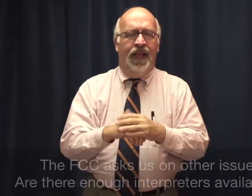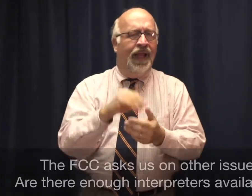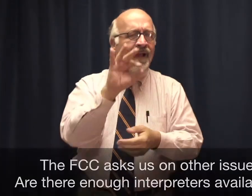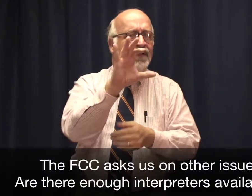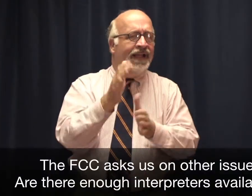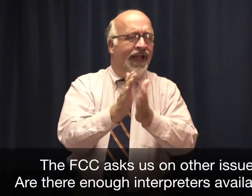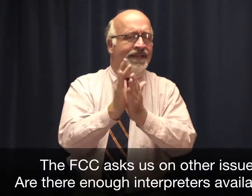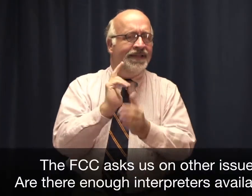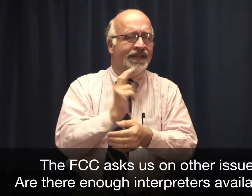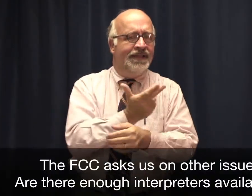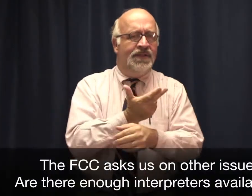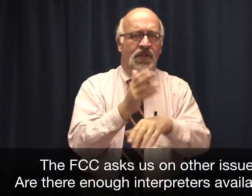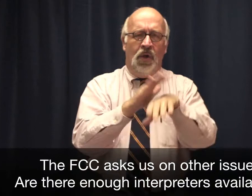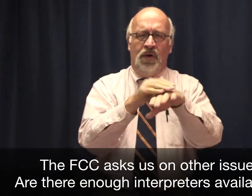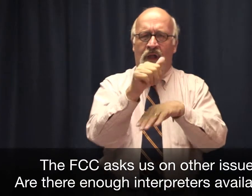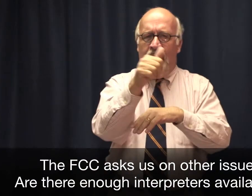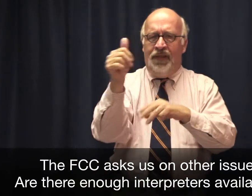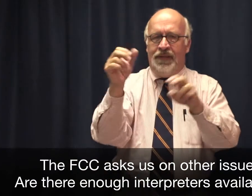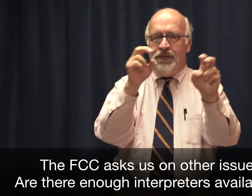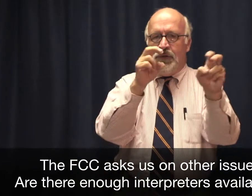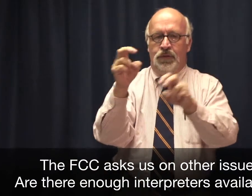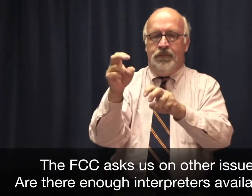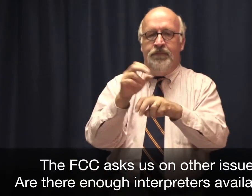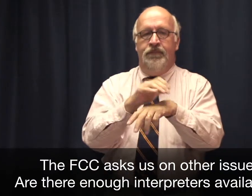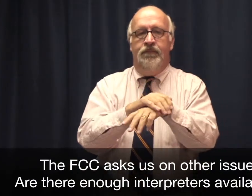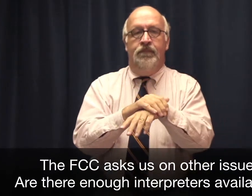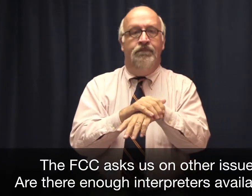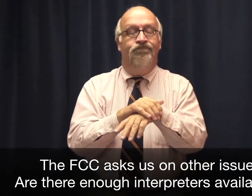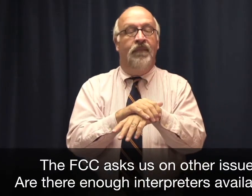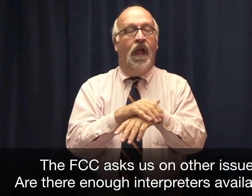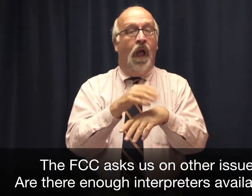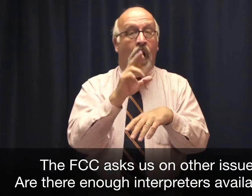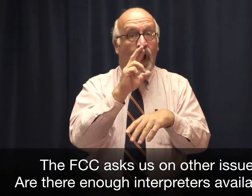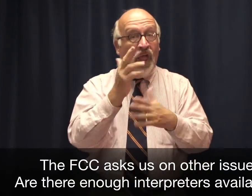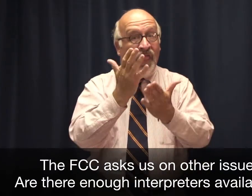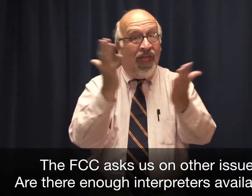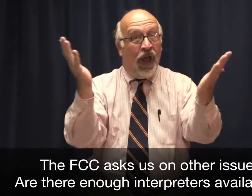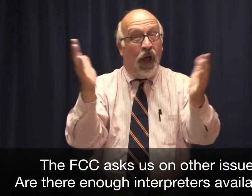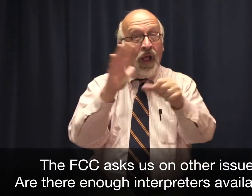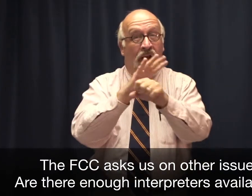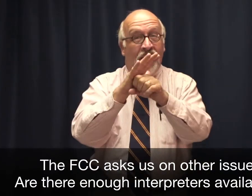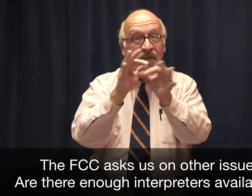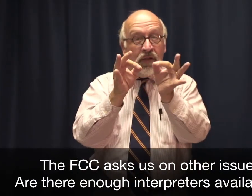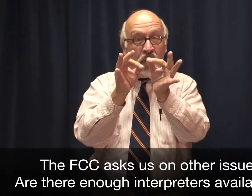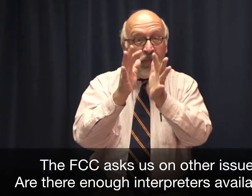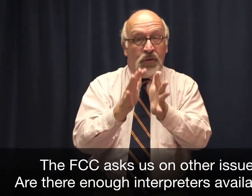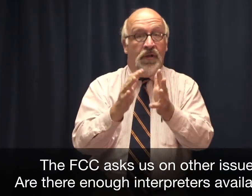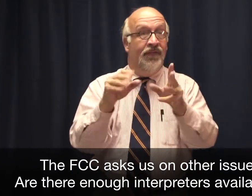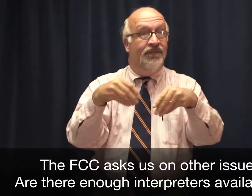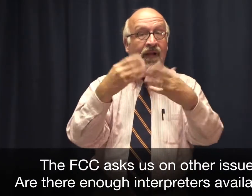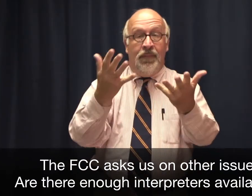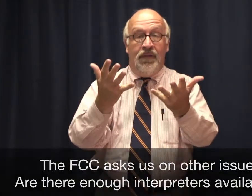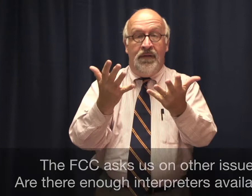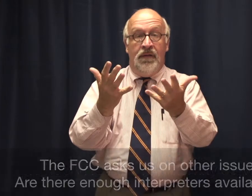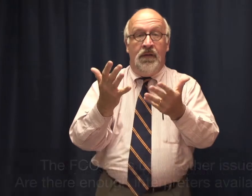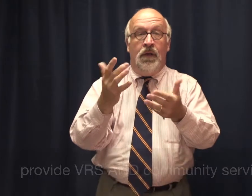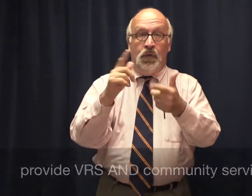your community. The FCC asks us on other issues, are there enough interpreters available to provide